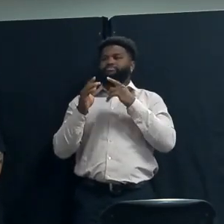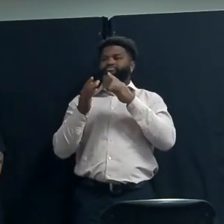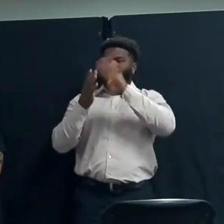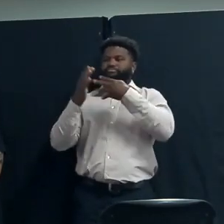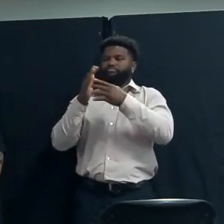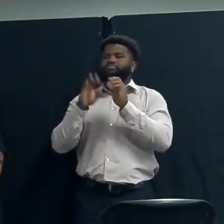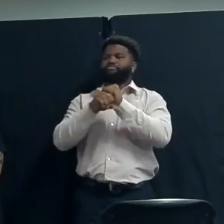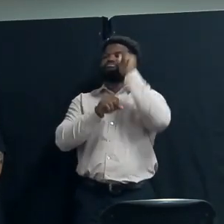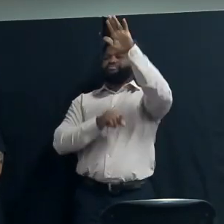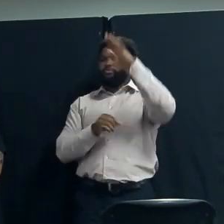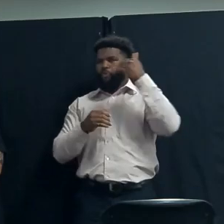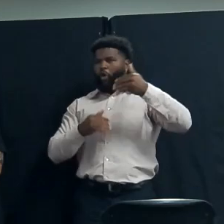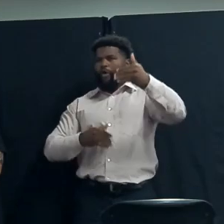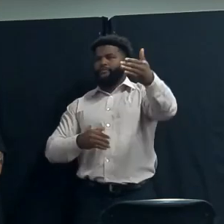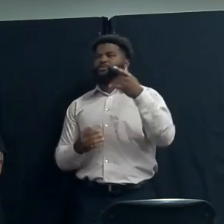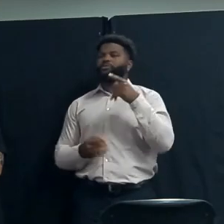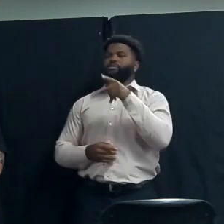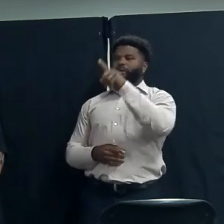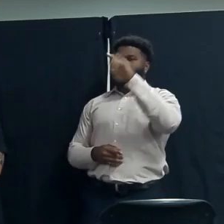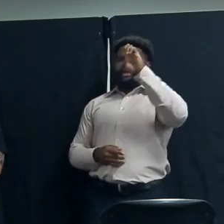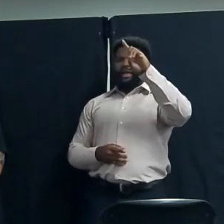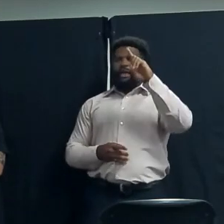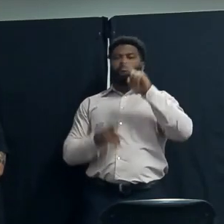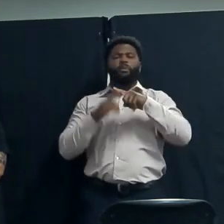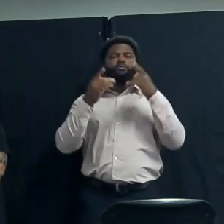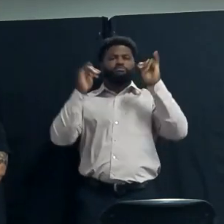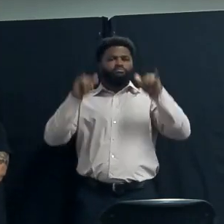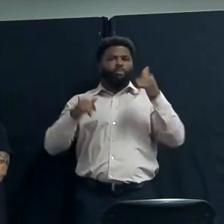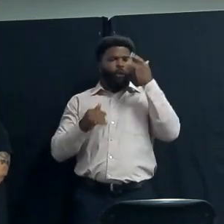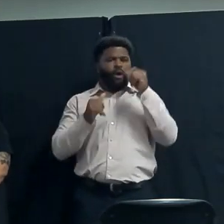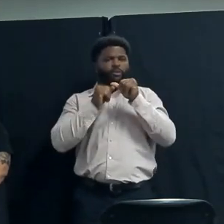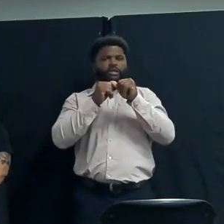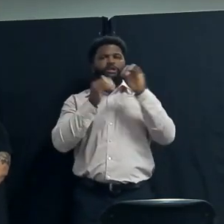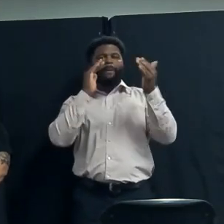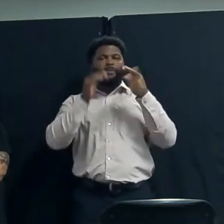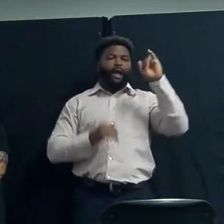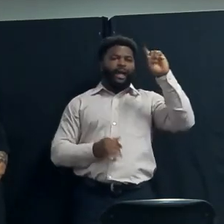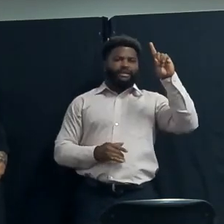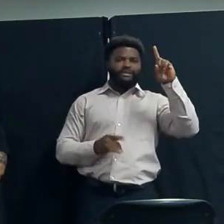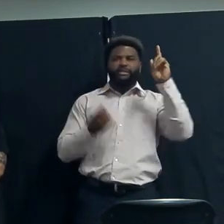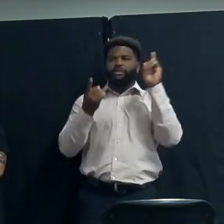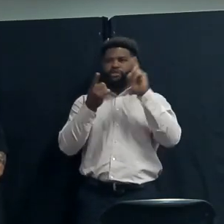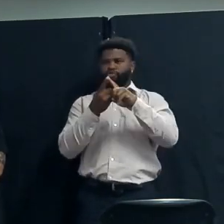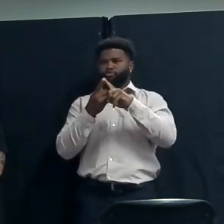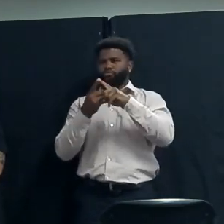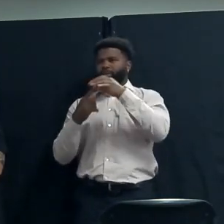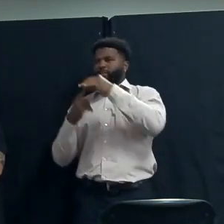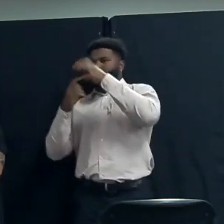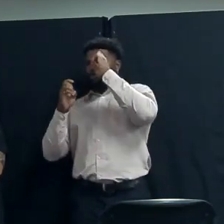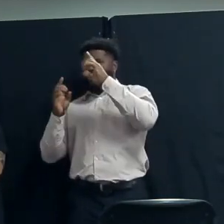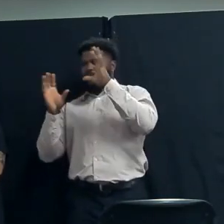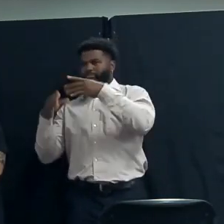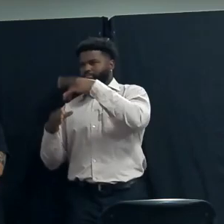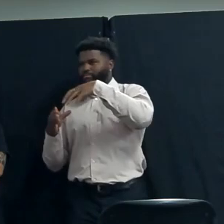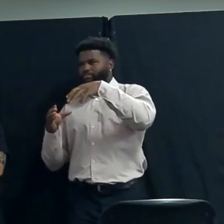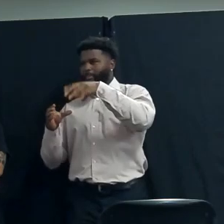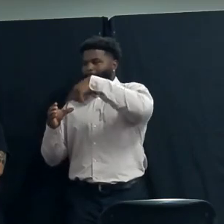but why do we continue to compare the ISD student population to the special ed